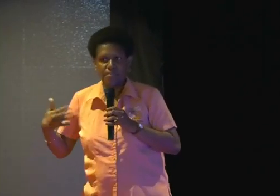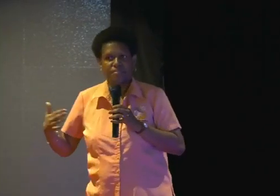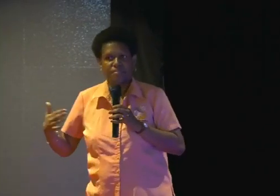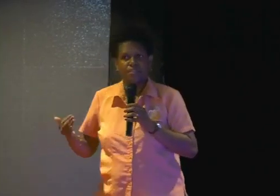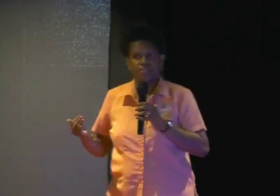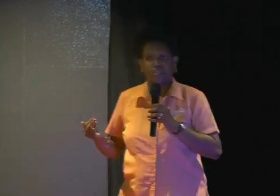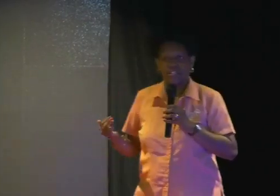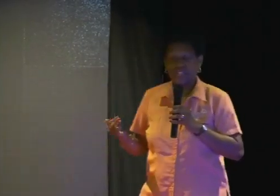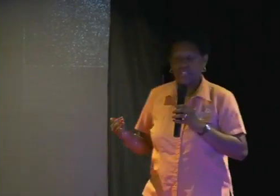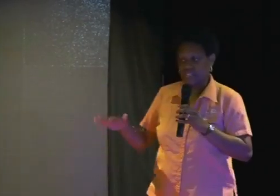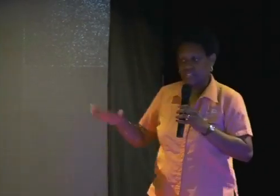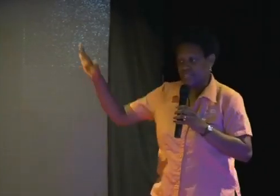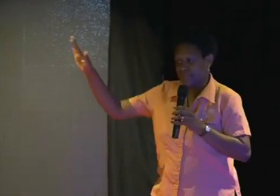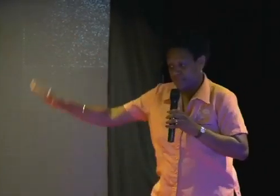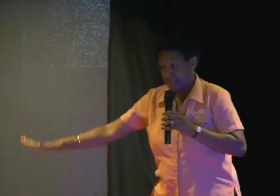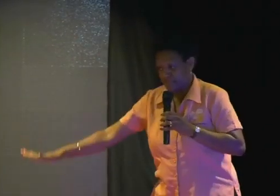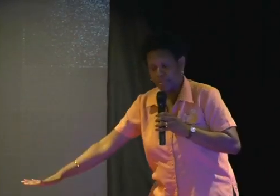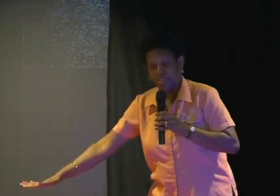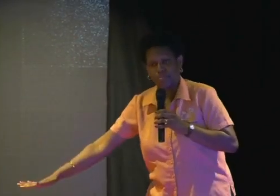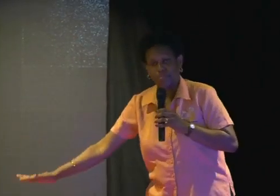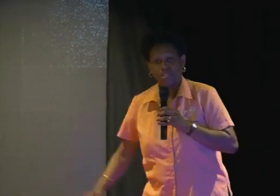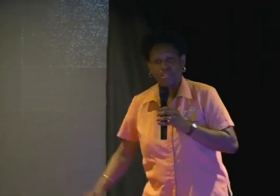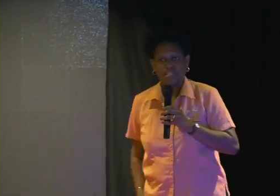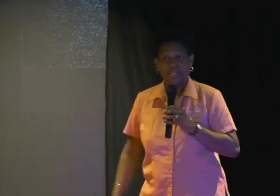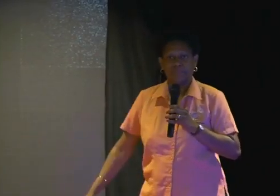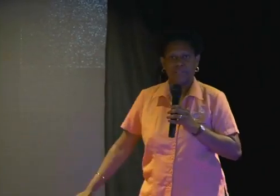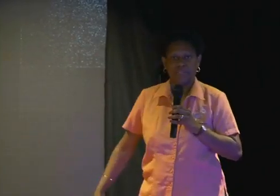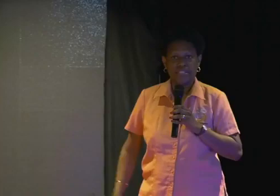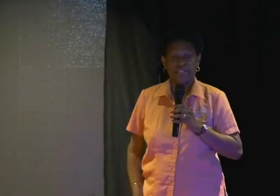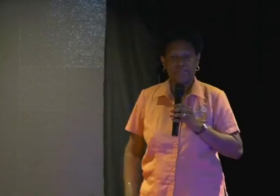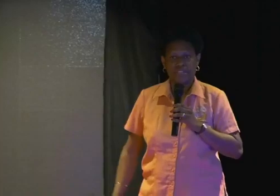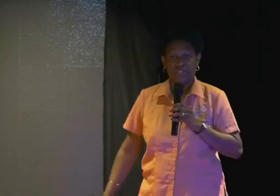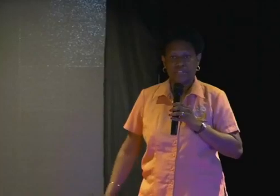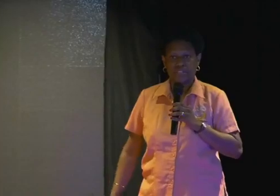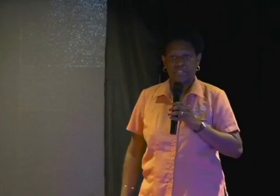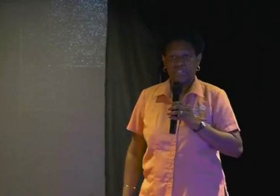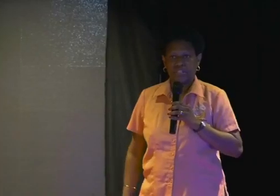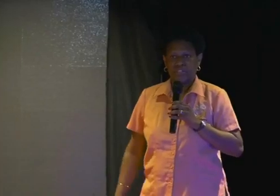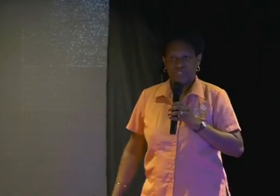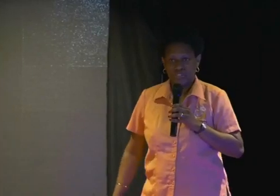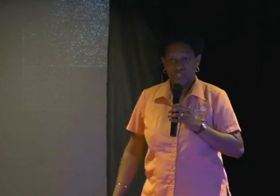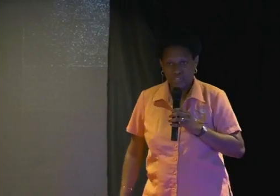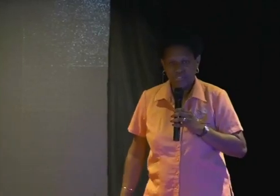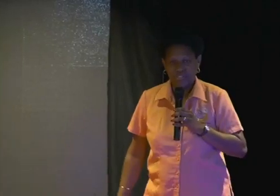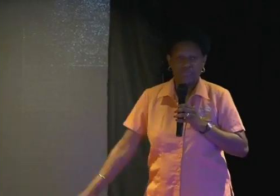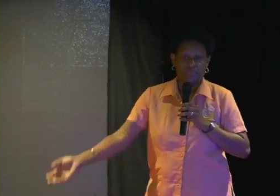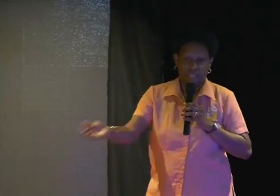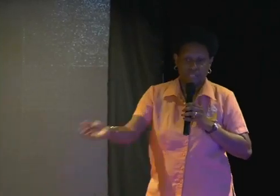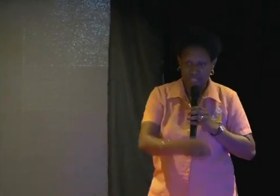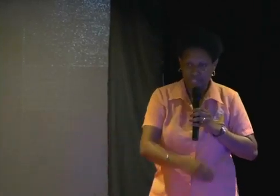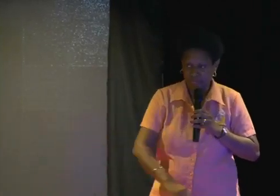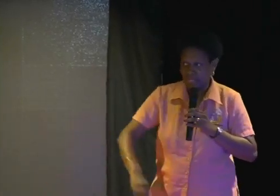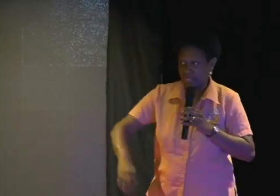tax in terms of revenue collections, then maybe dropping all get come down salary wage, so that